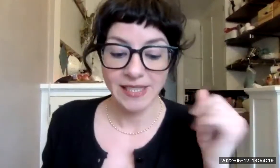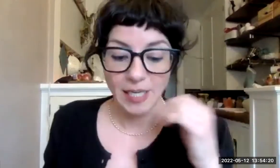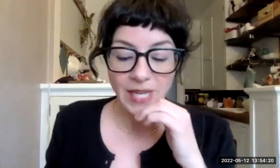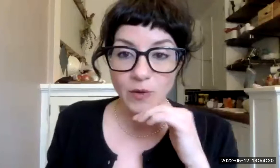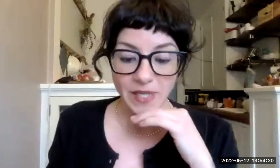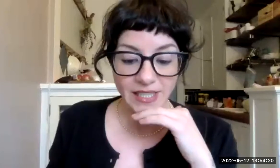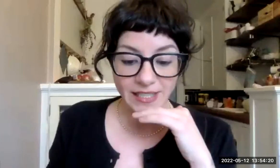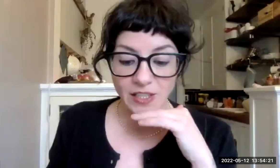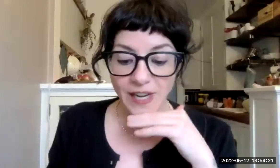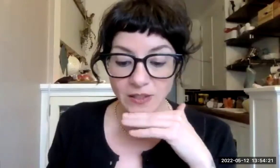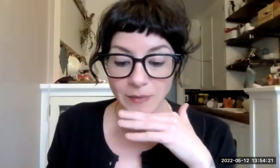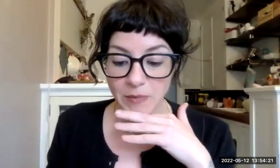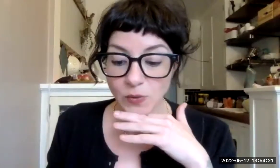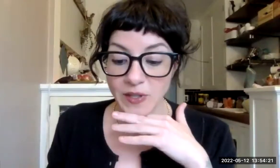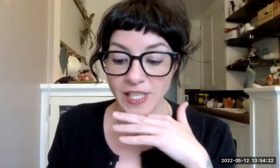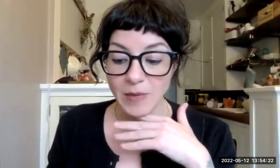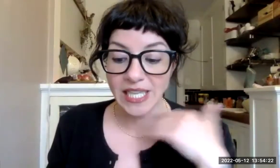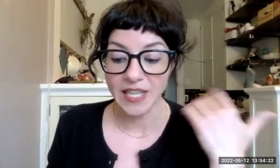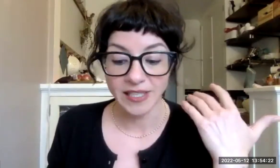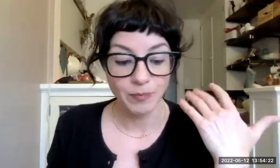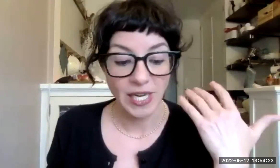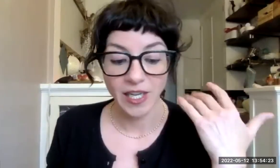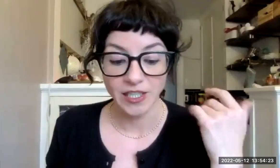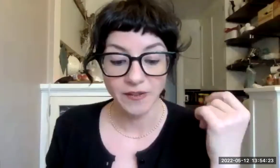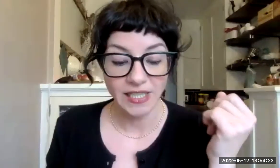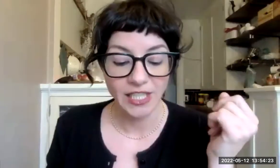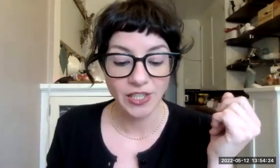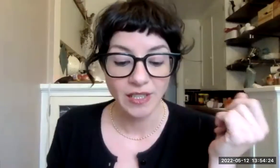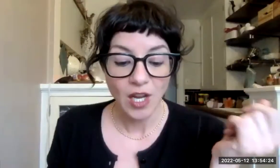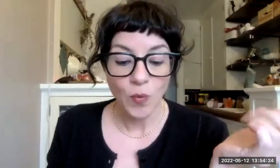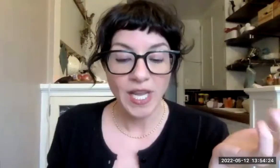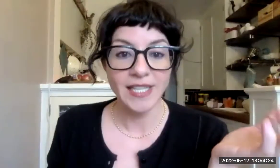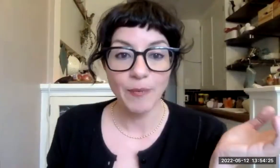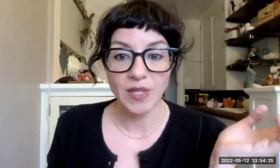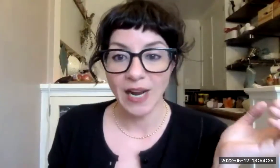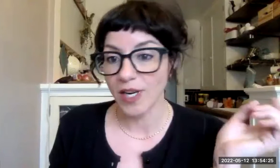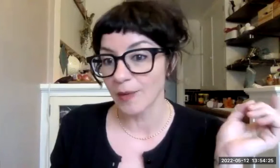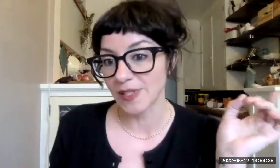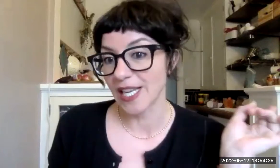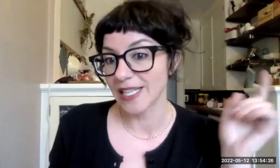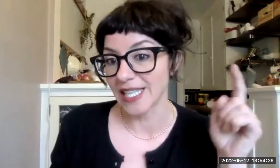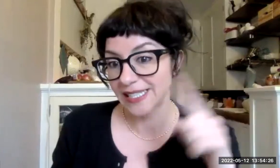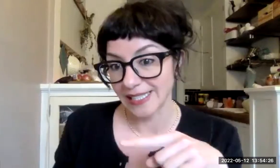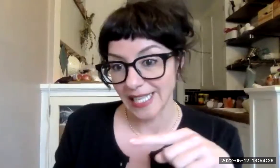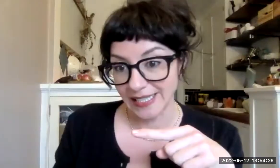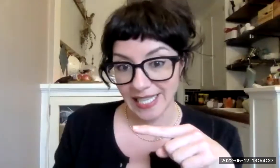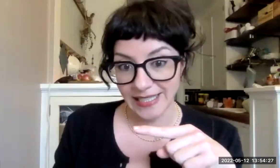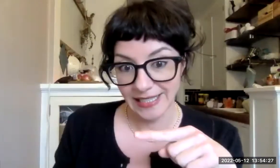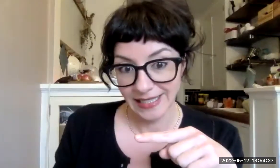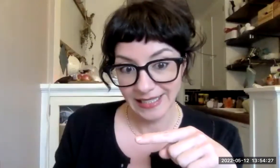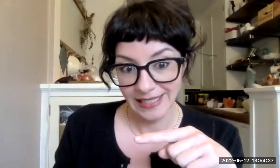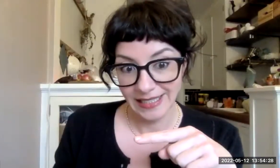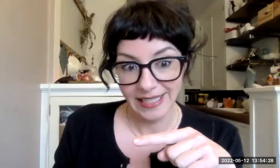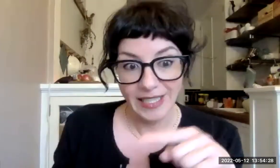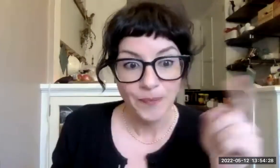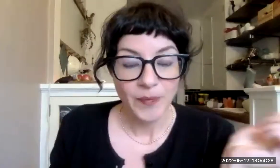So since inspired by Cite Black Women, English faculty members were thinking about the ethics and pedagogy of citation, we ended up with outcomes like this. Next slide.